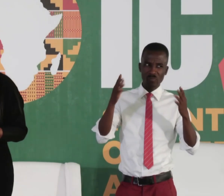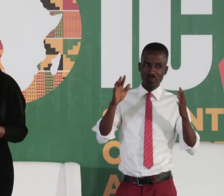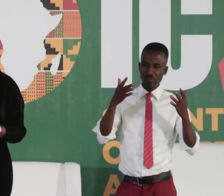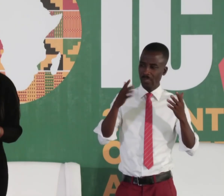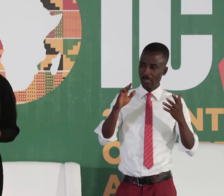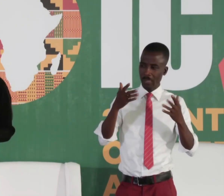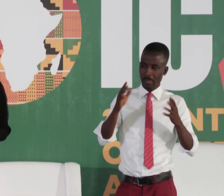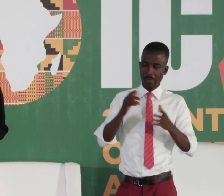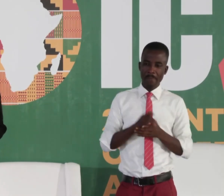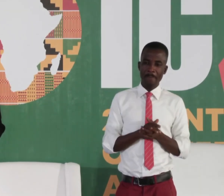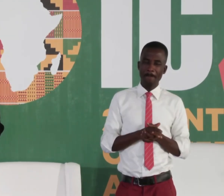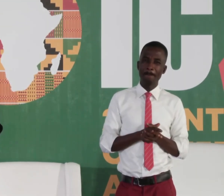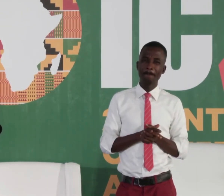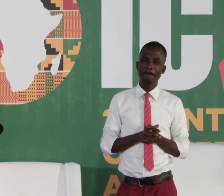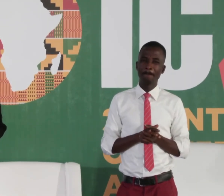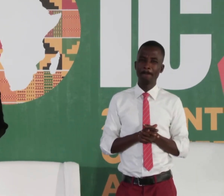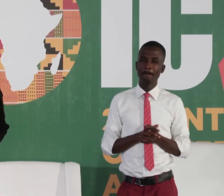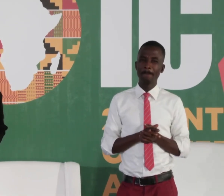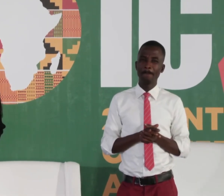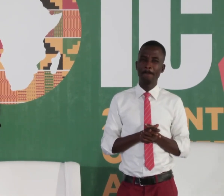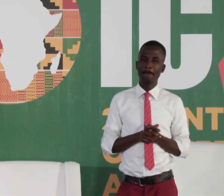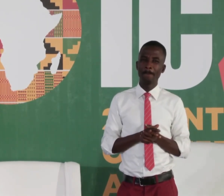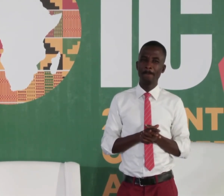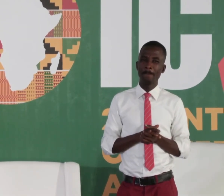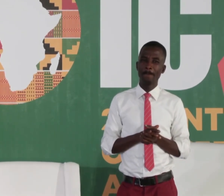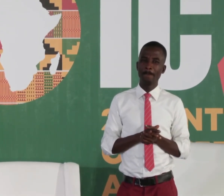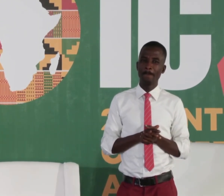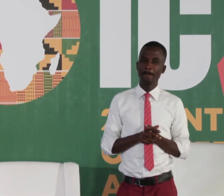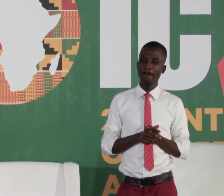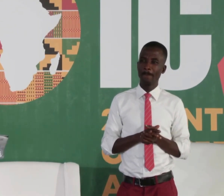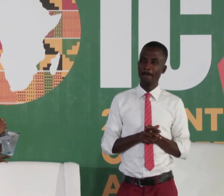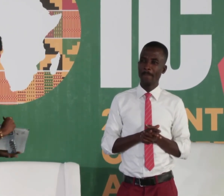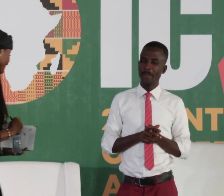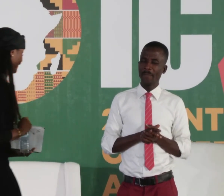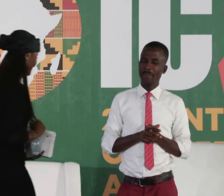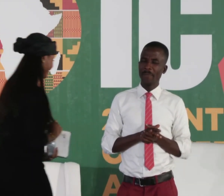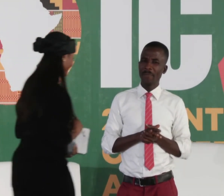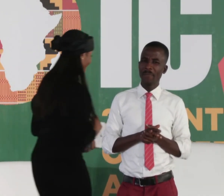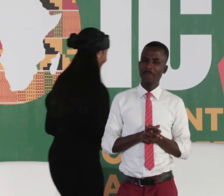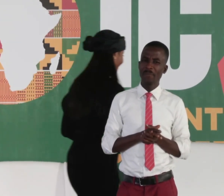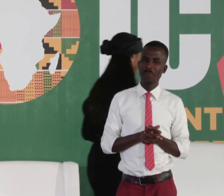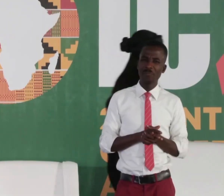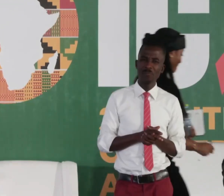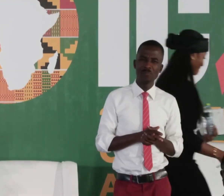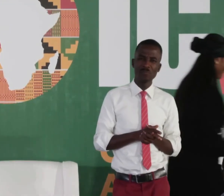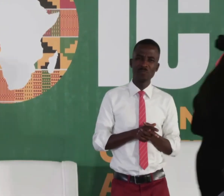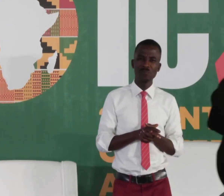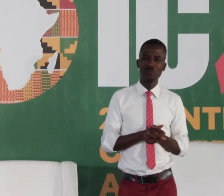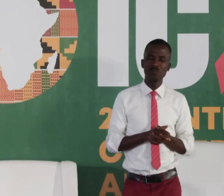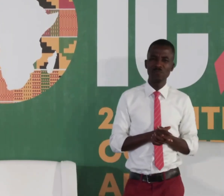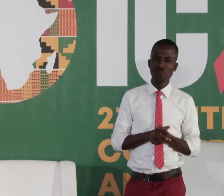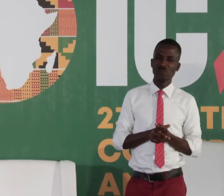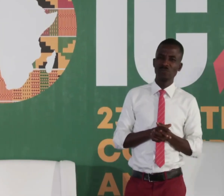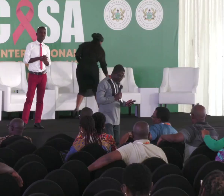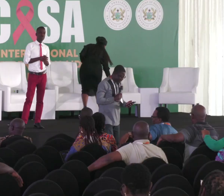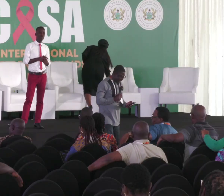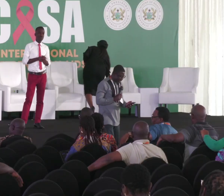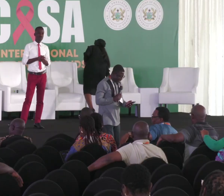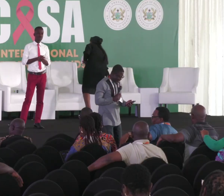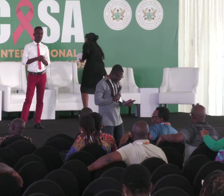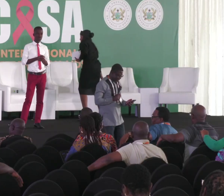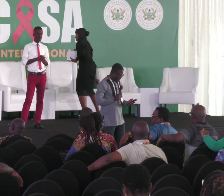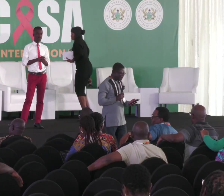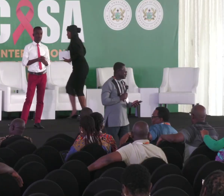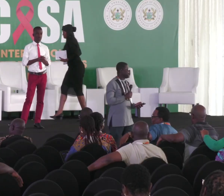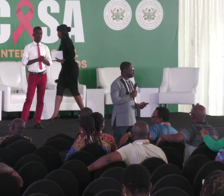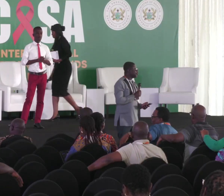Thank you, thank you, thank you. So you can take a seat back there. All right. So we'll take the